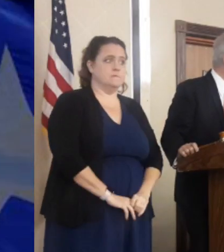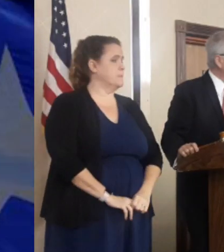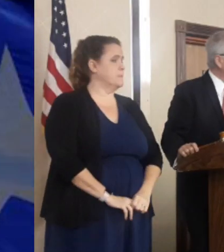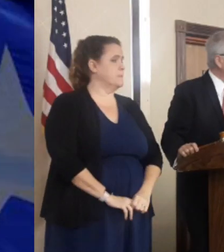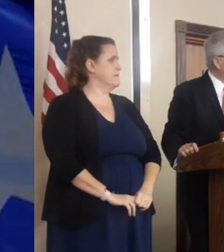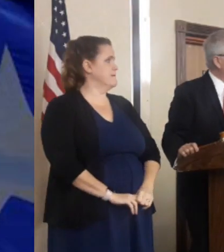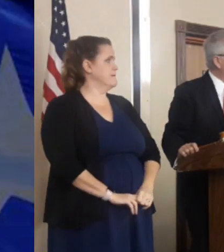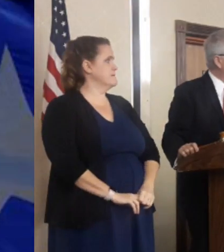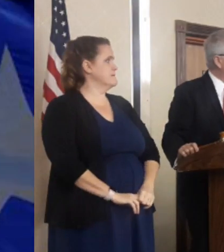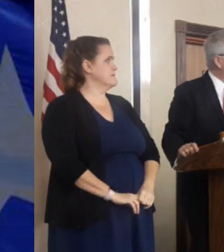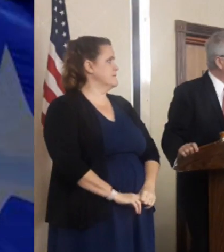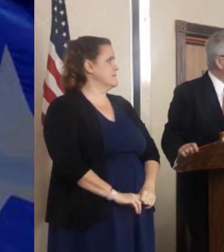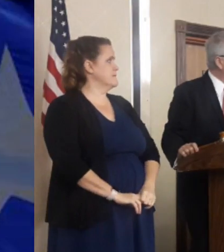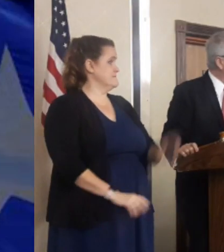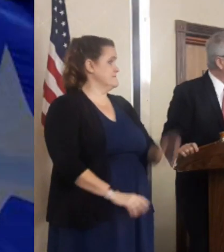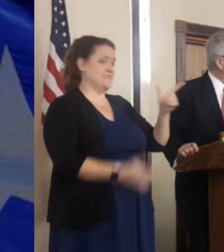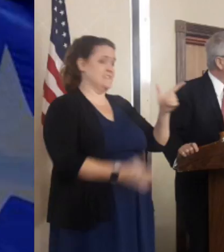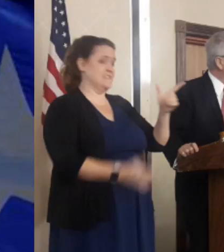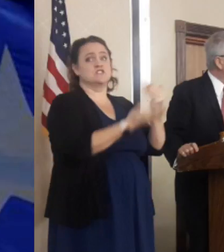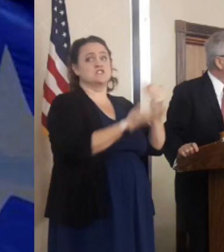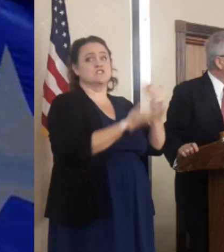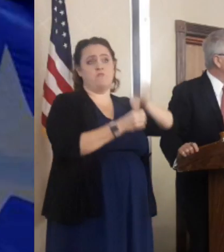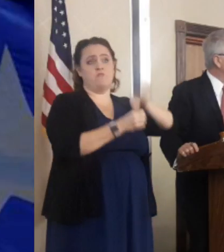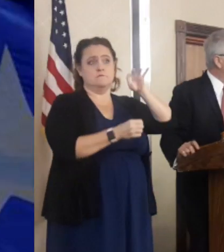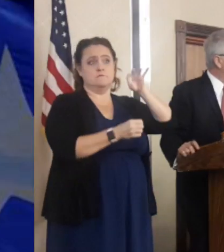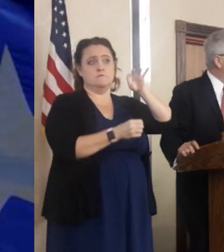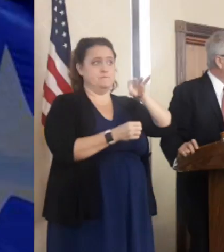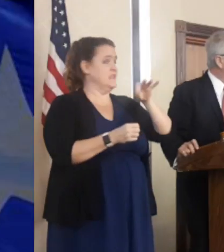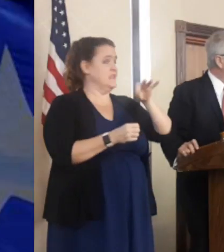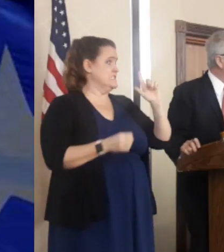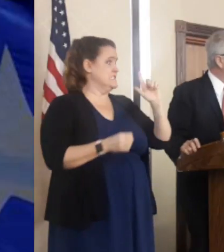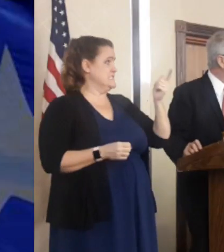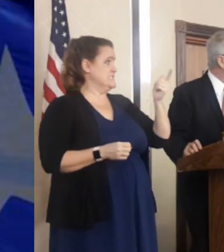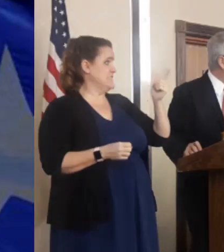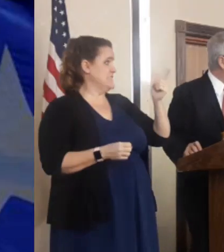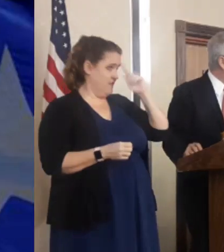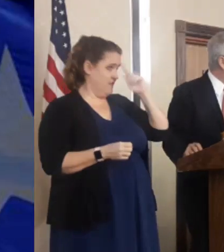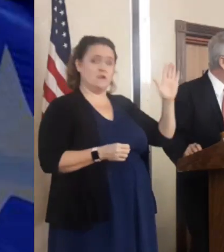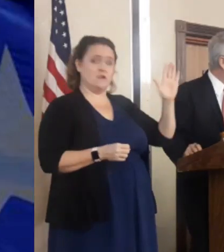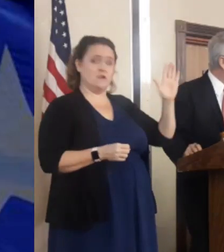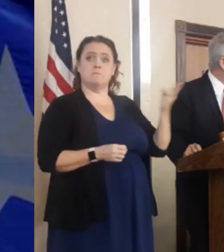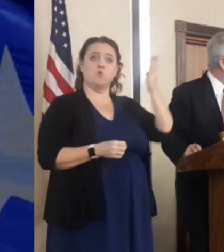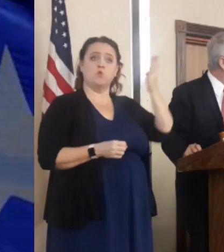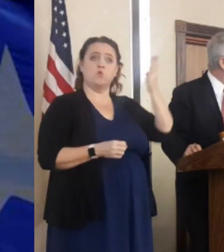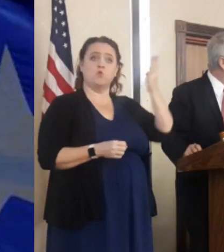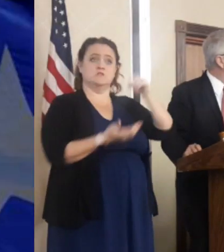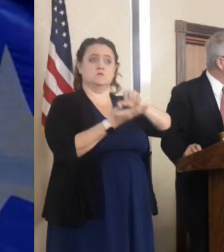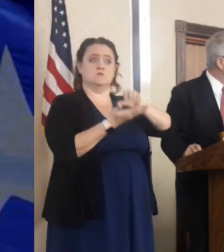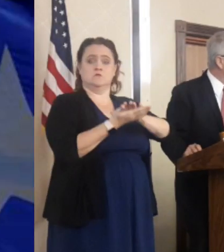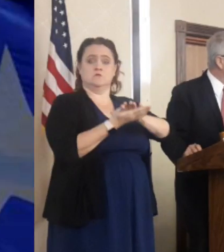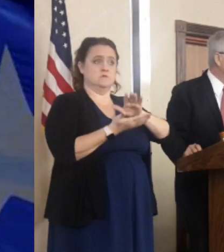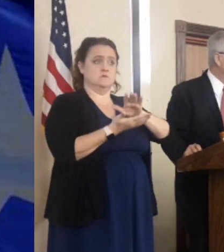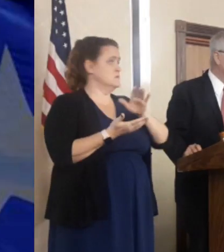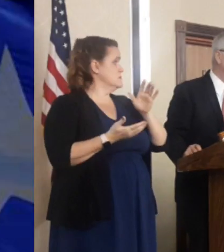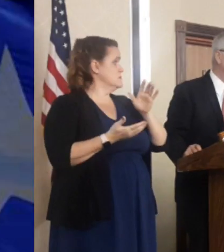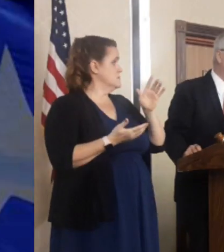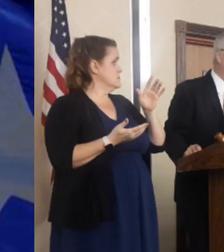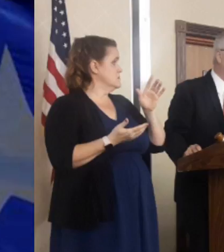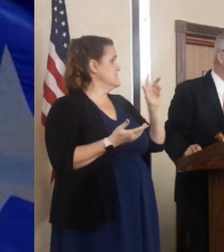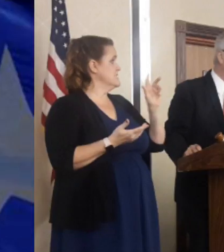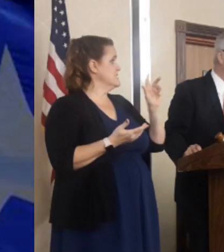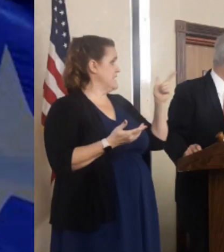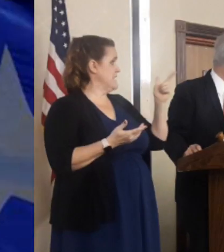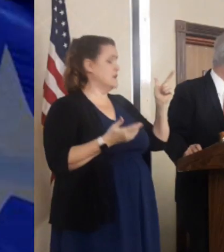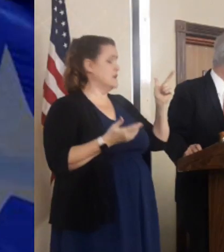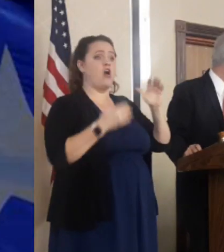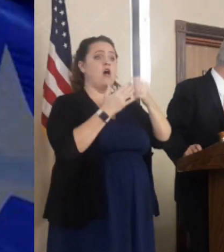That would be a new vote. So is there a second for the motion to get this to the record? There is a second. All in